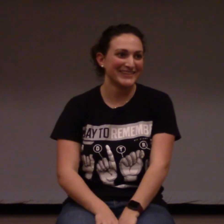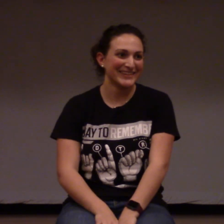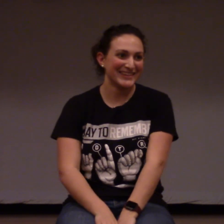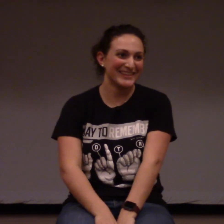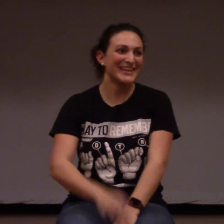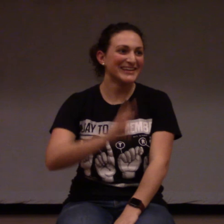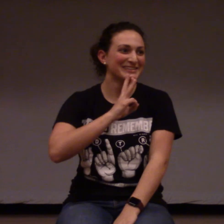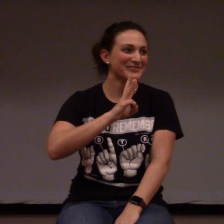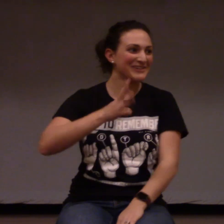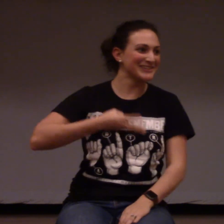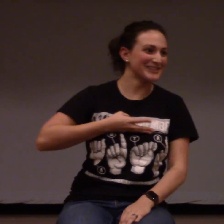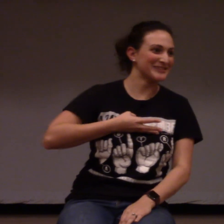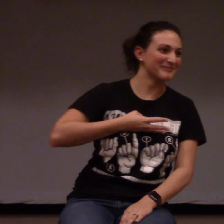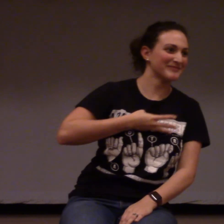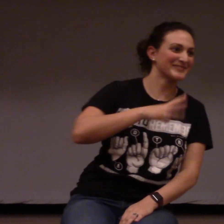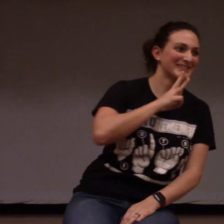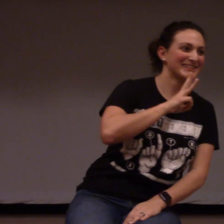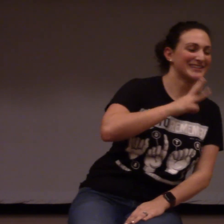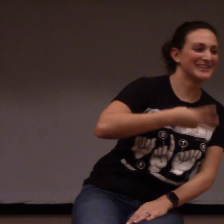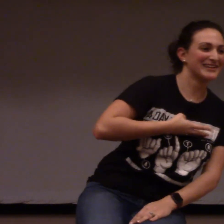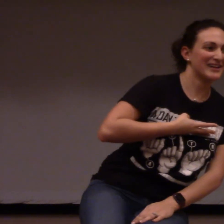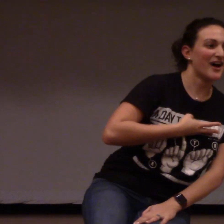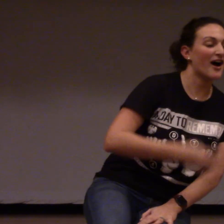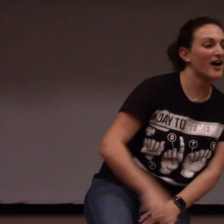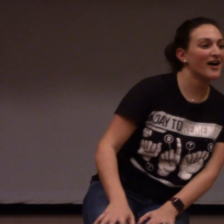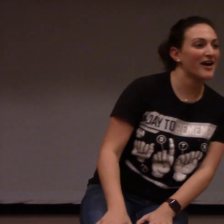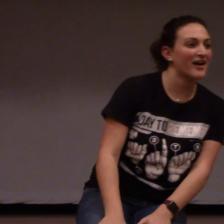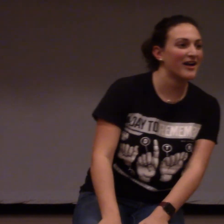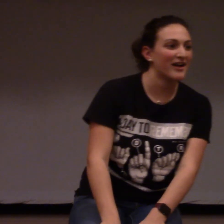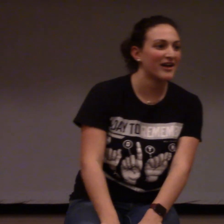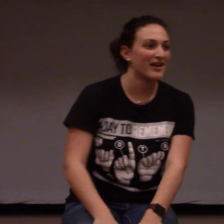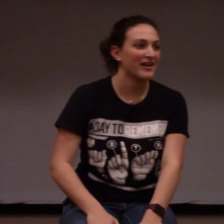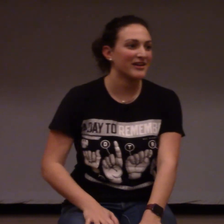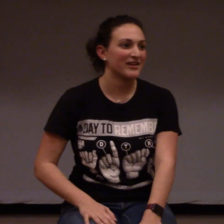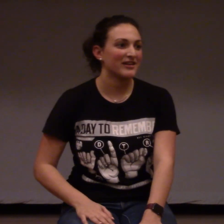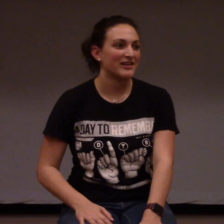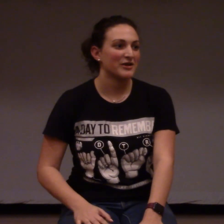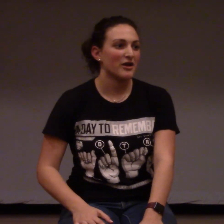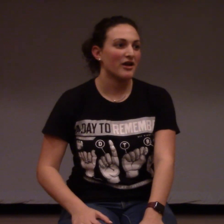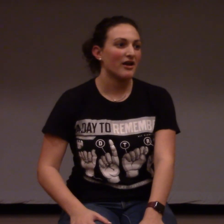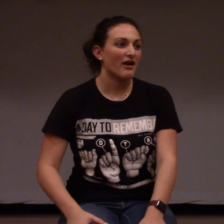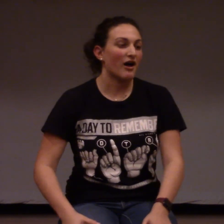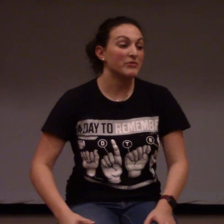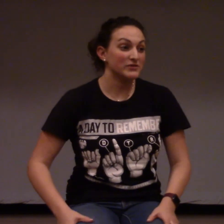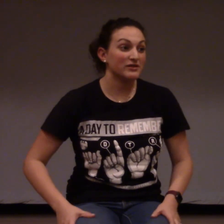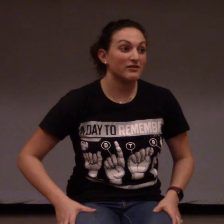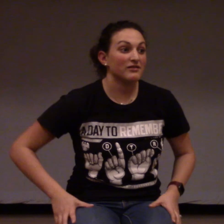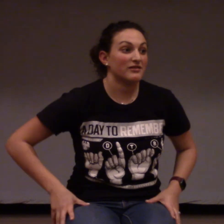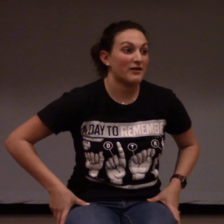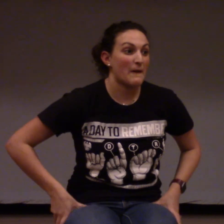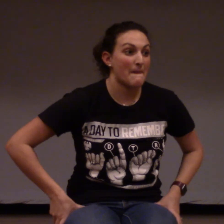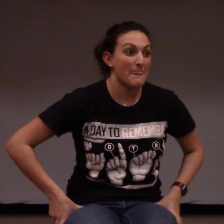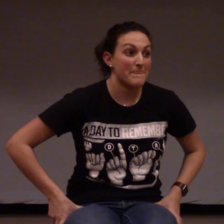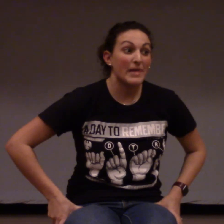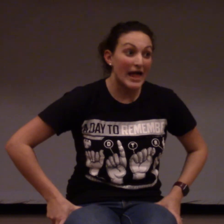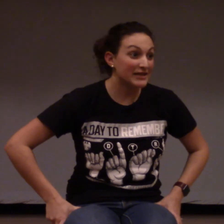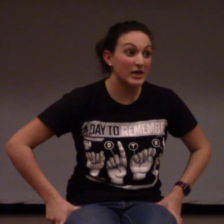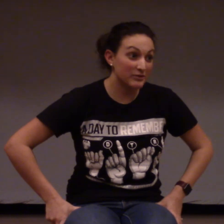How do you know it's a song? Huh? Sing a musical A musical? and sign. It'd be